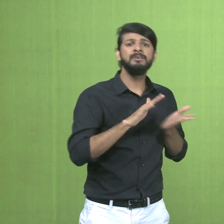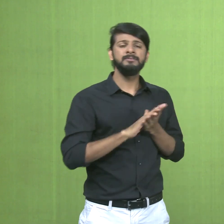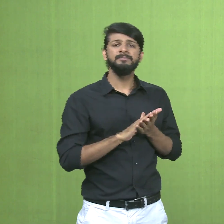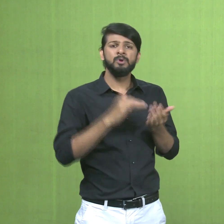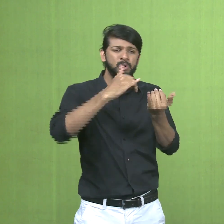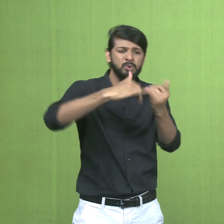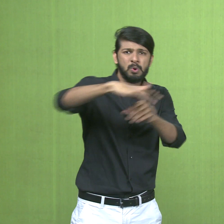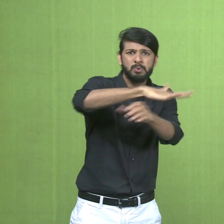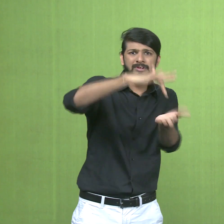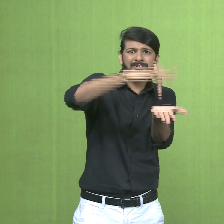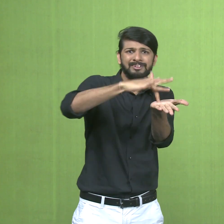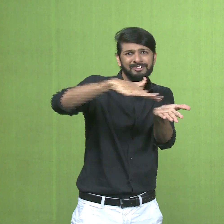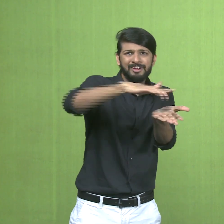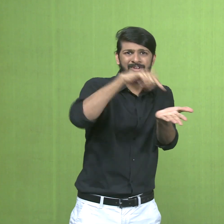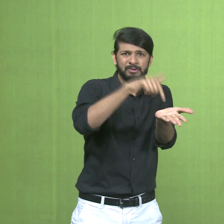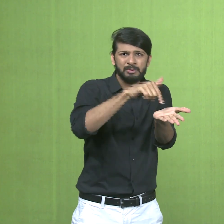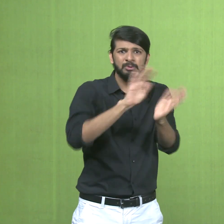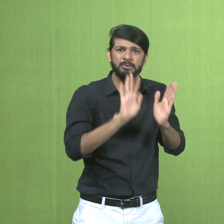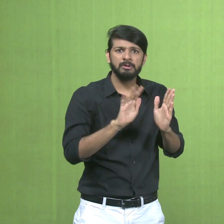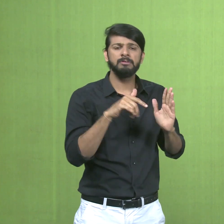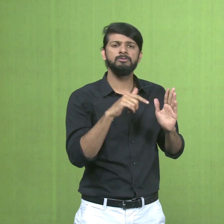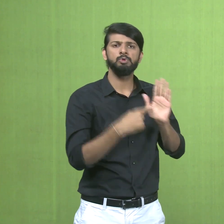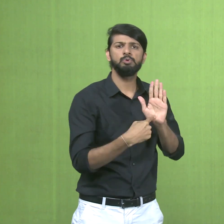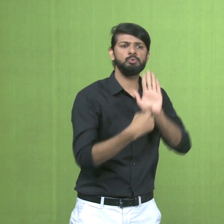kind of artwork with bold lines and colors.